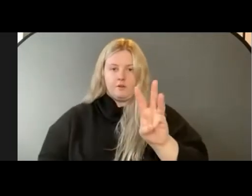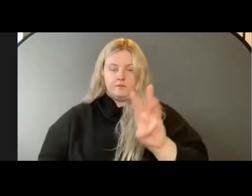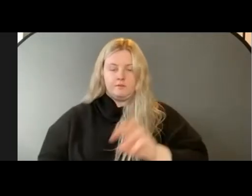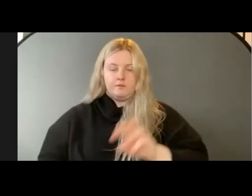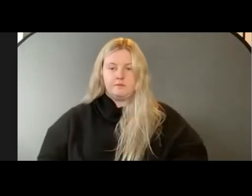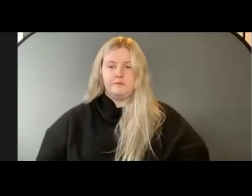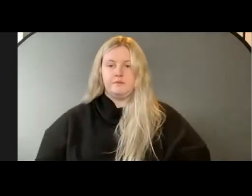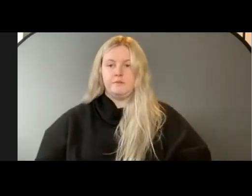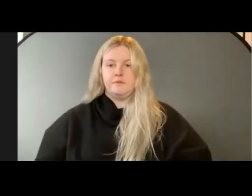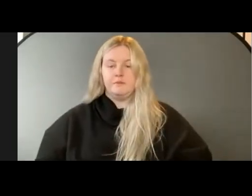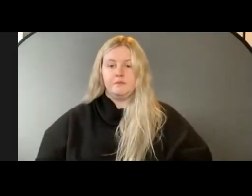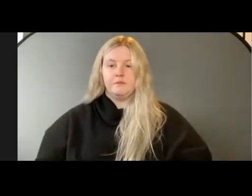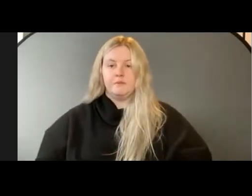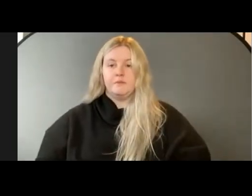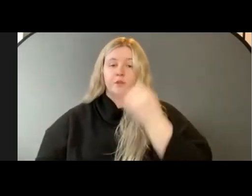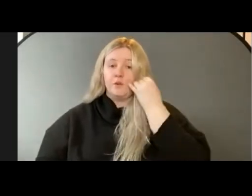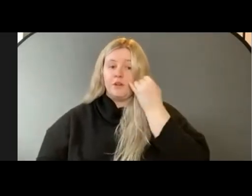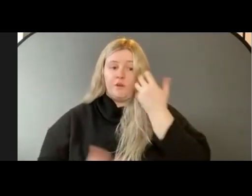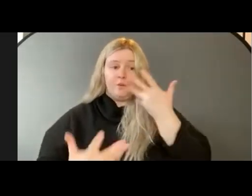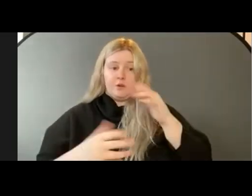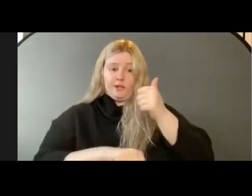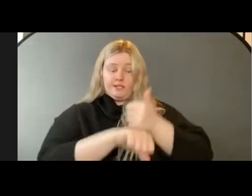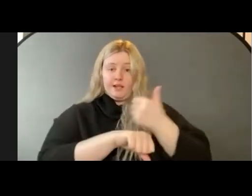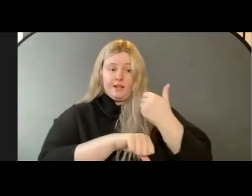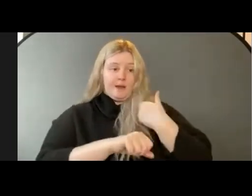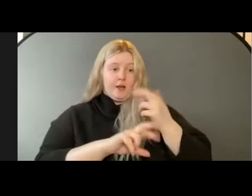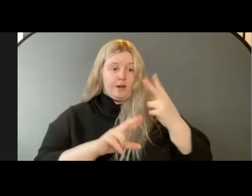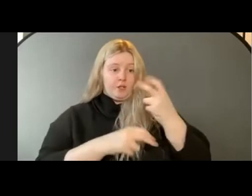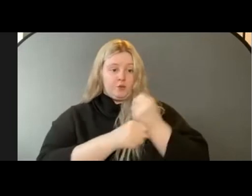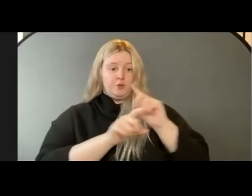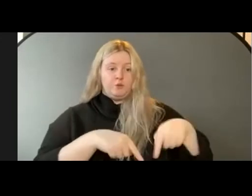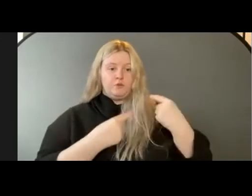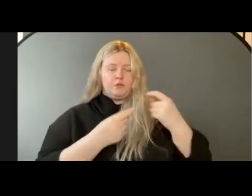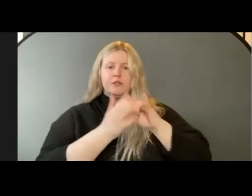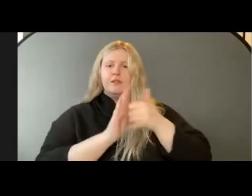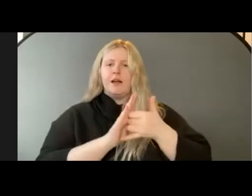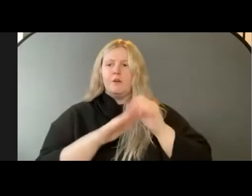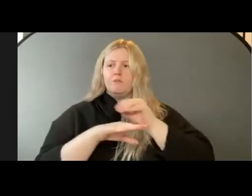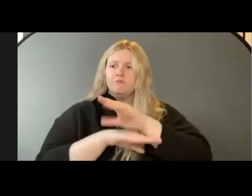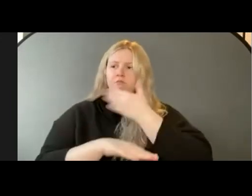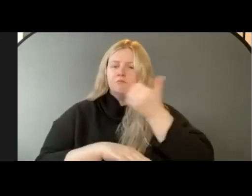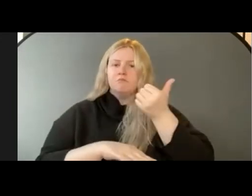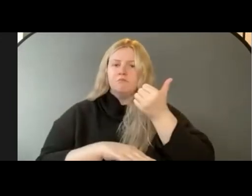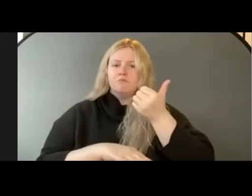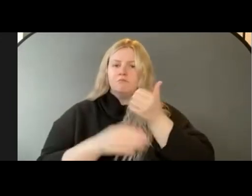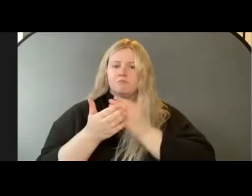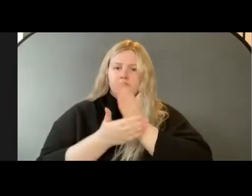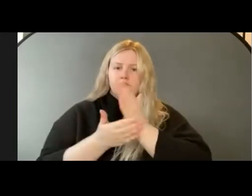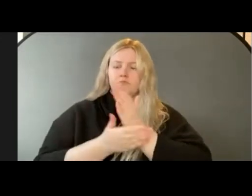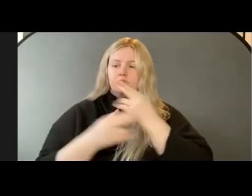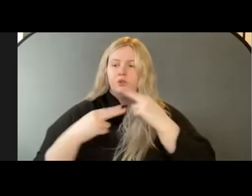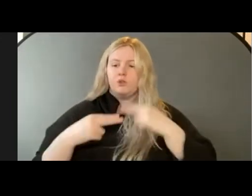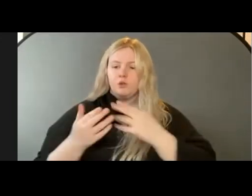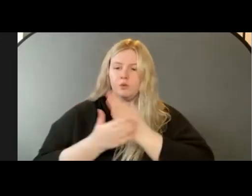older Canadians in these last 2 years by examining some examples of how older persons' rights have been violated and how a convention could